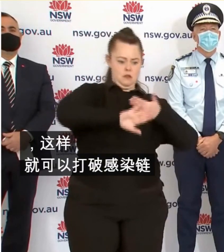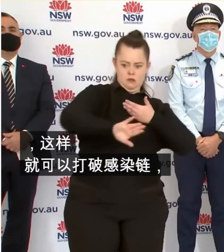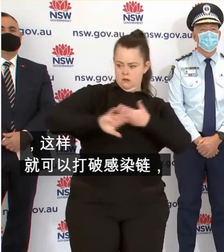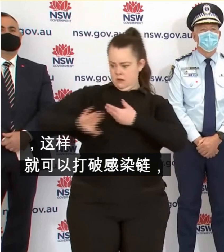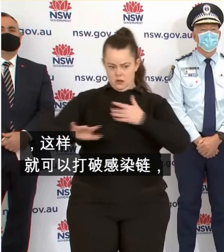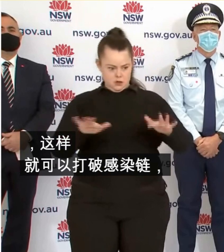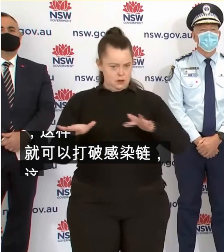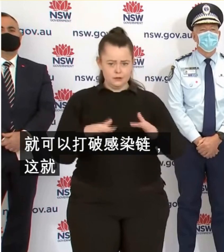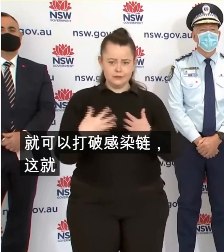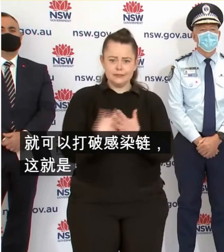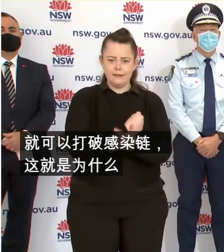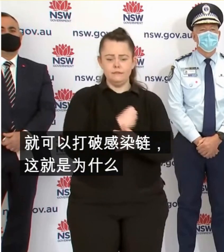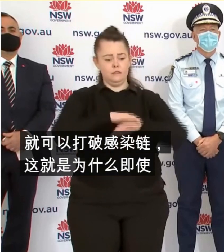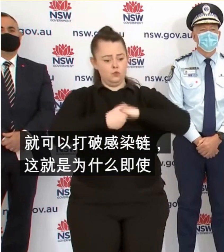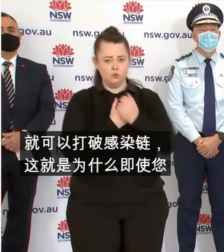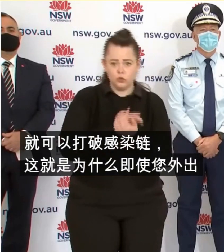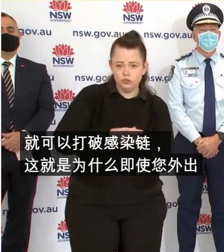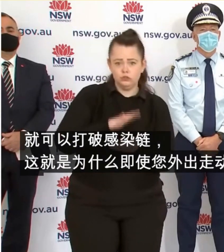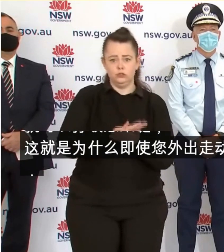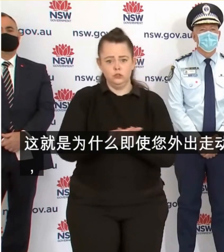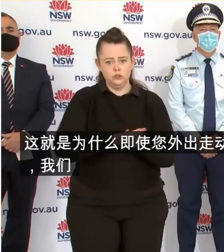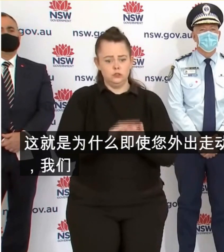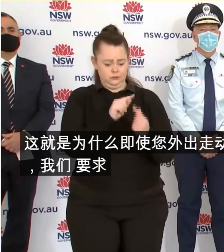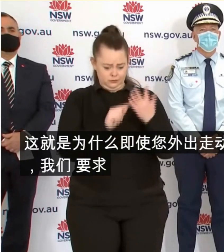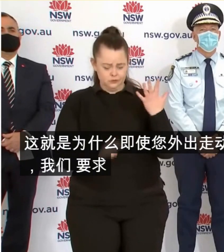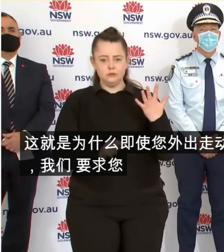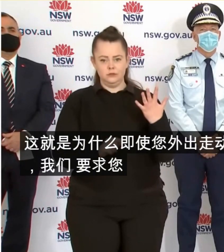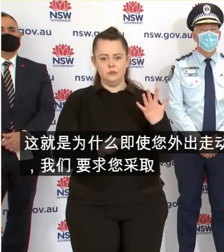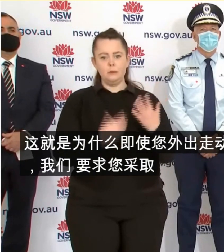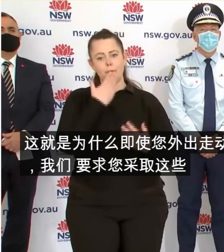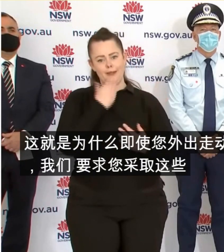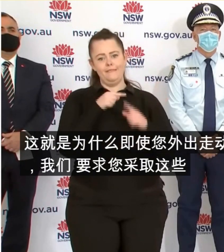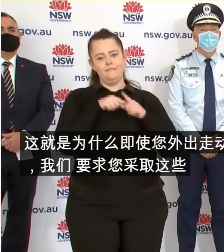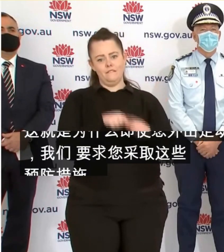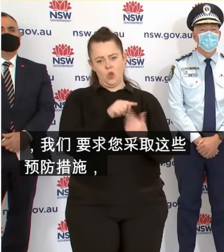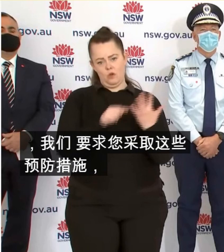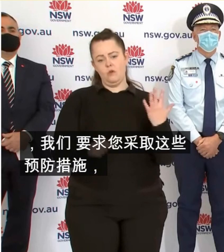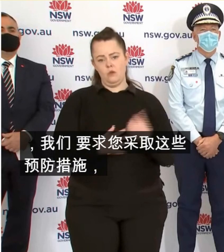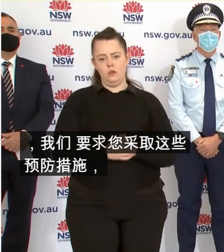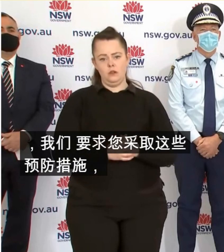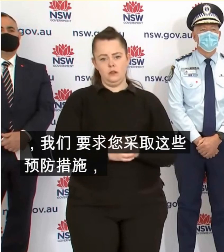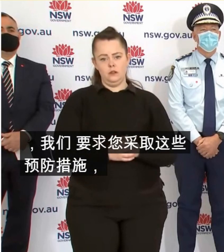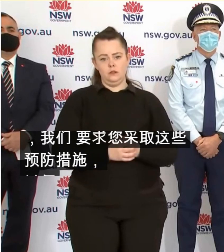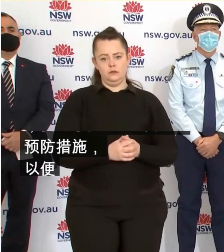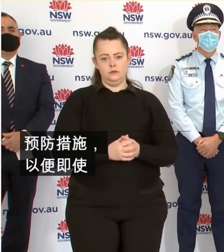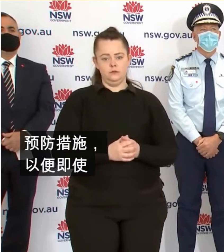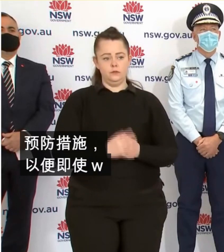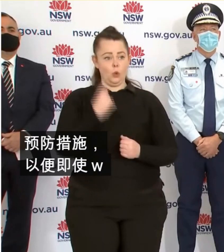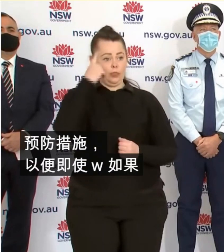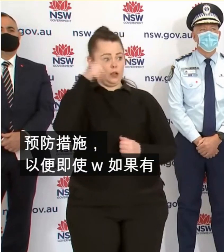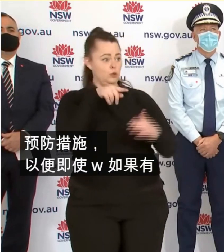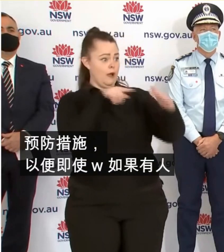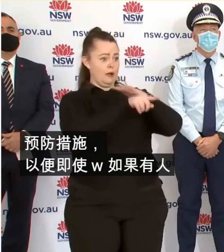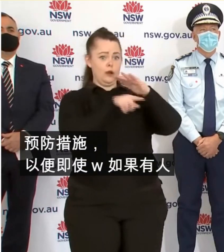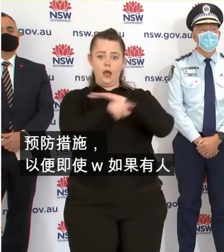breaks the chain of infection. That's why even when you're out and about, we're asking you to take those precautions so